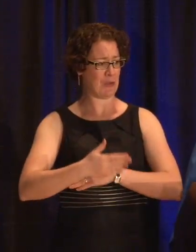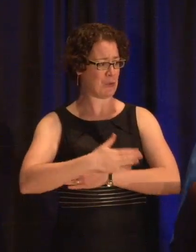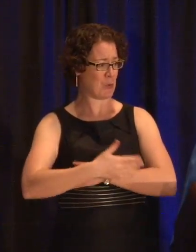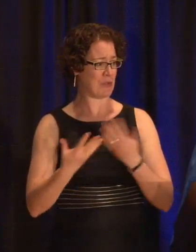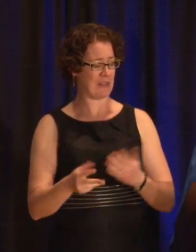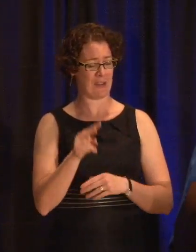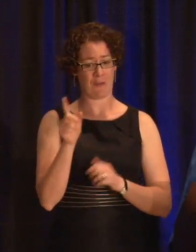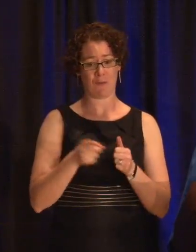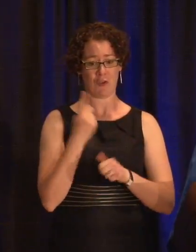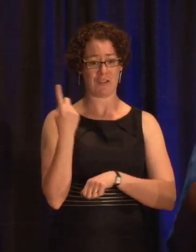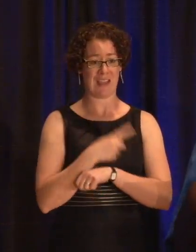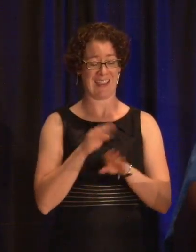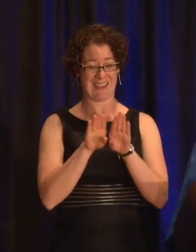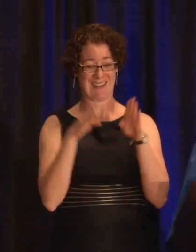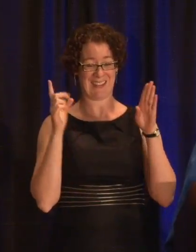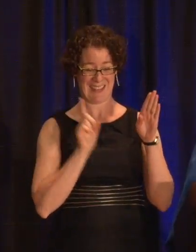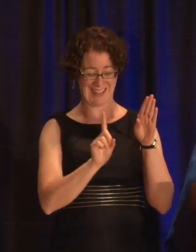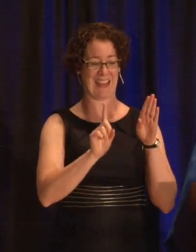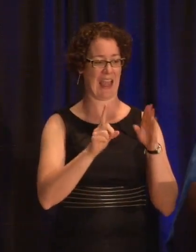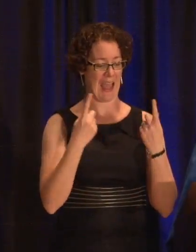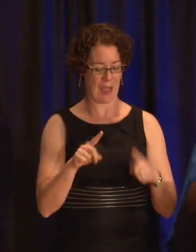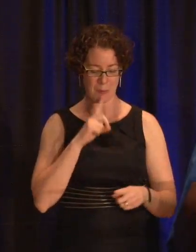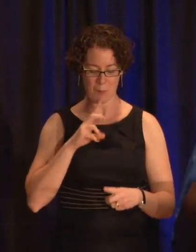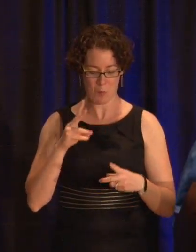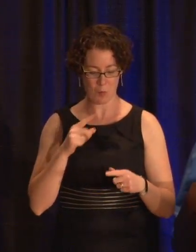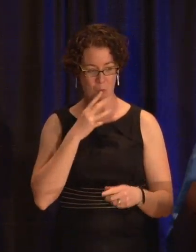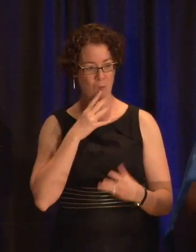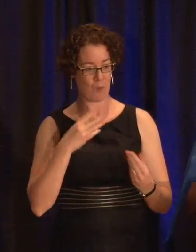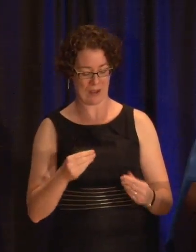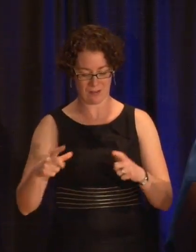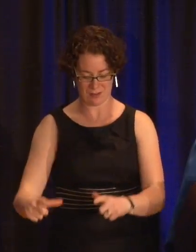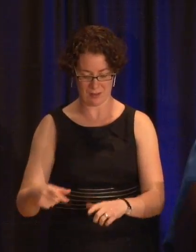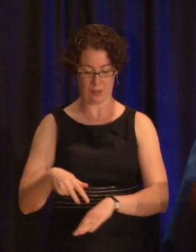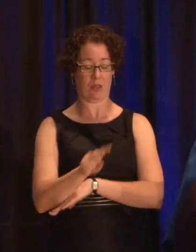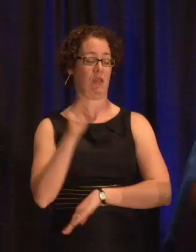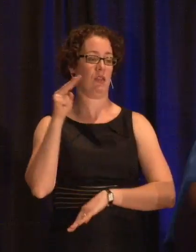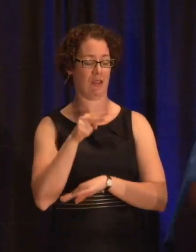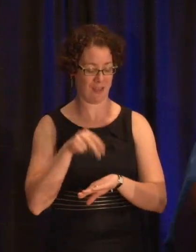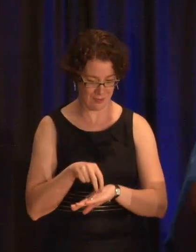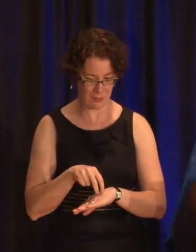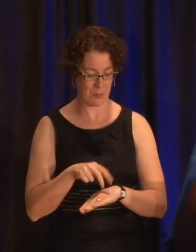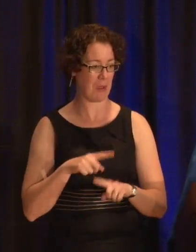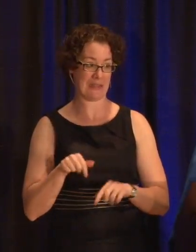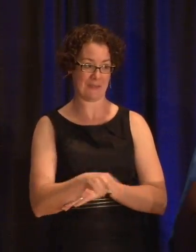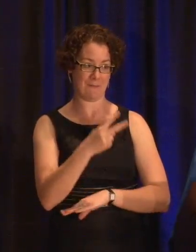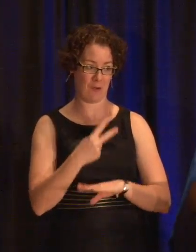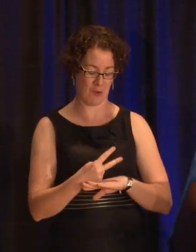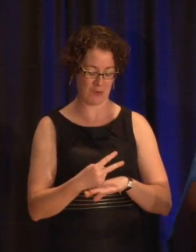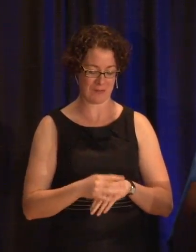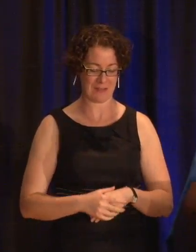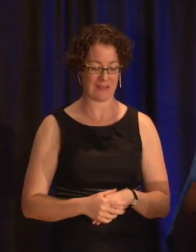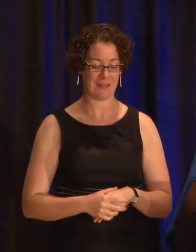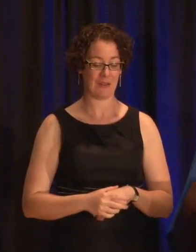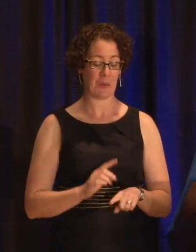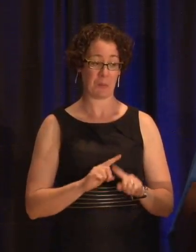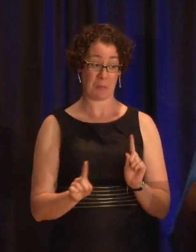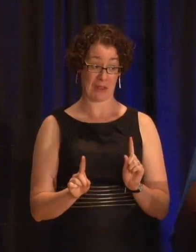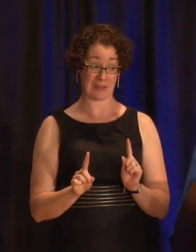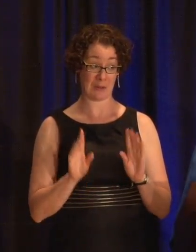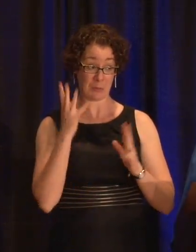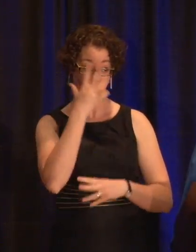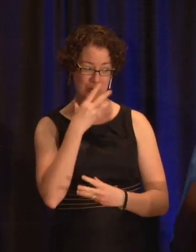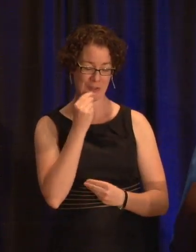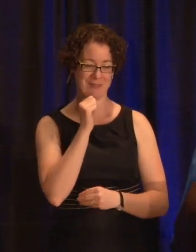my first day, I slipped on a wet spot, but miraculously caught myself. However, it was not